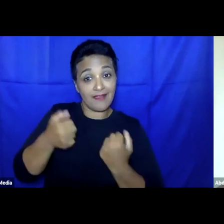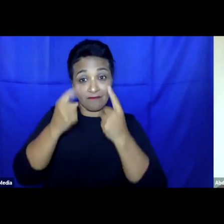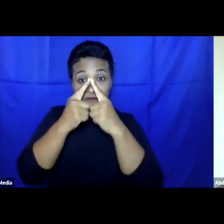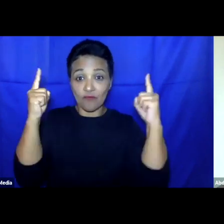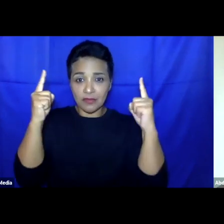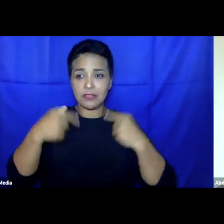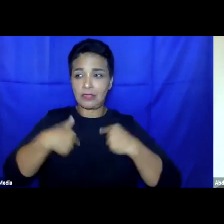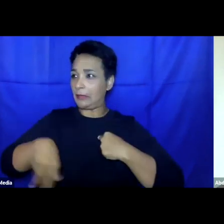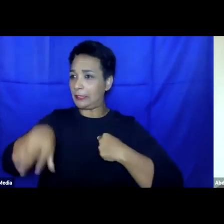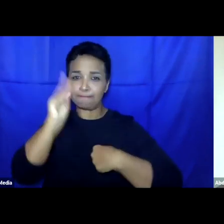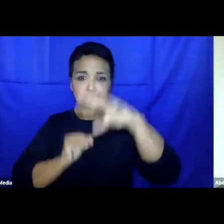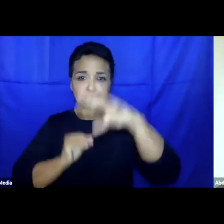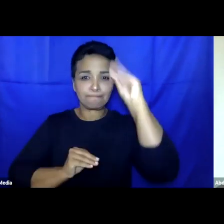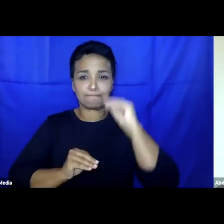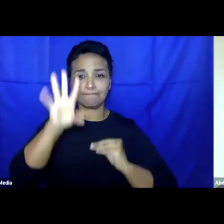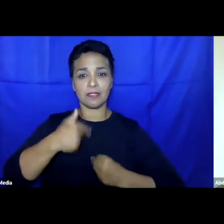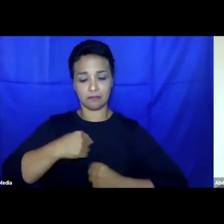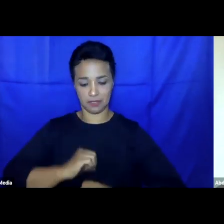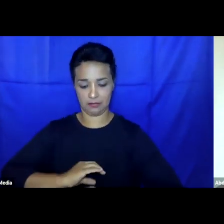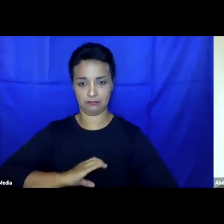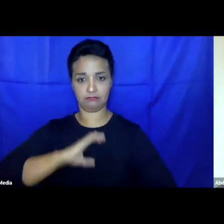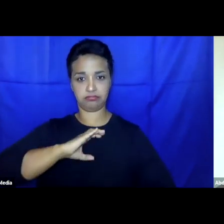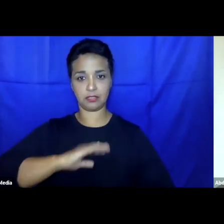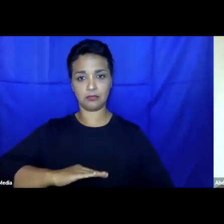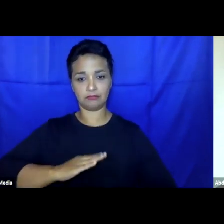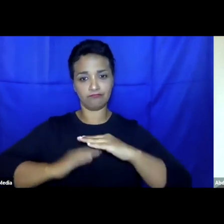knowledge to help myself. The higher education,